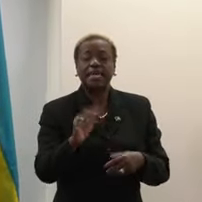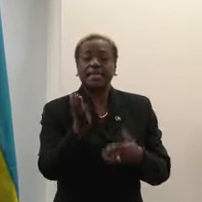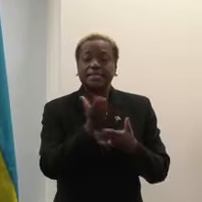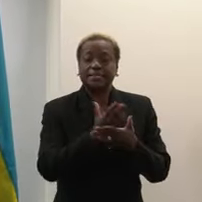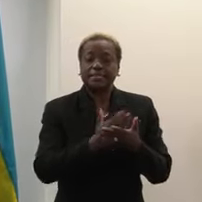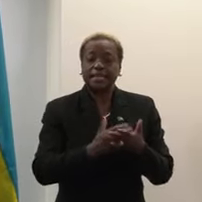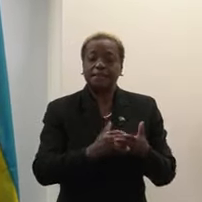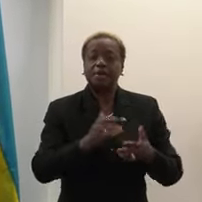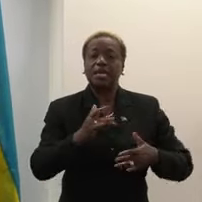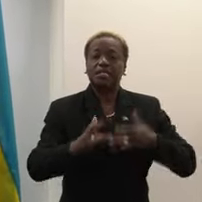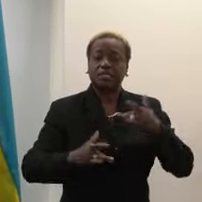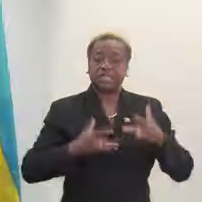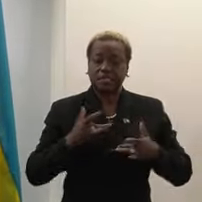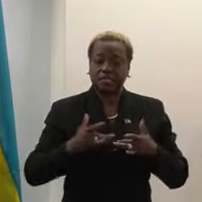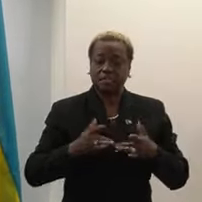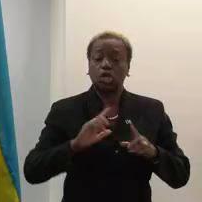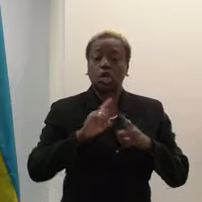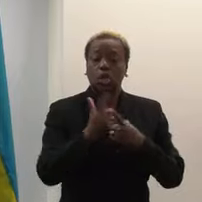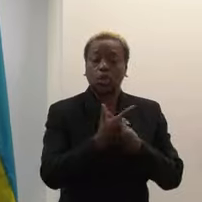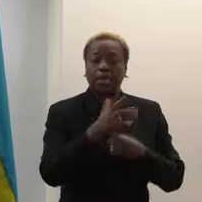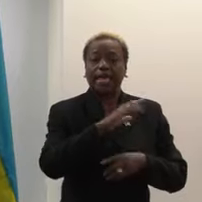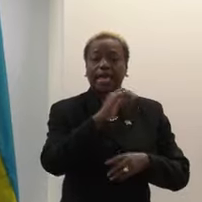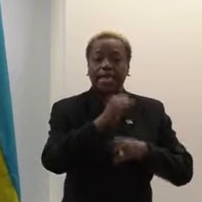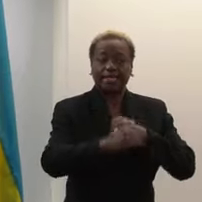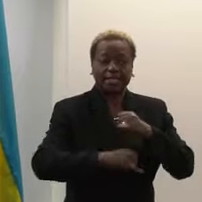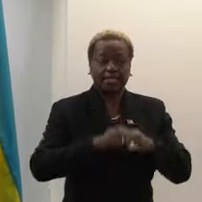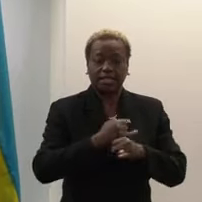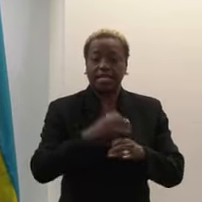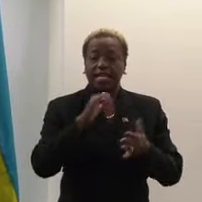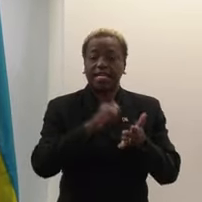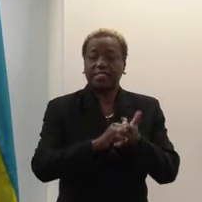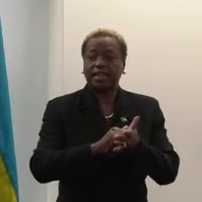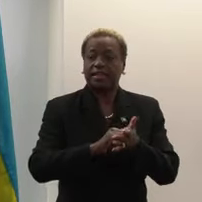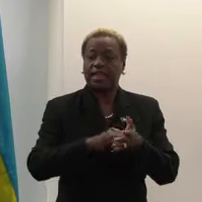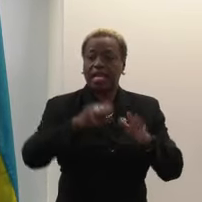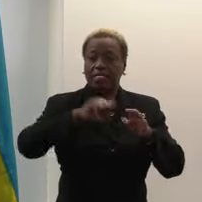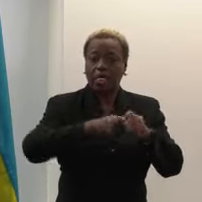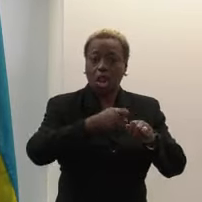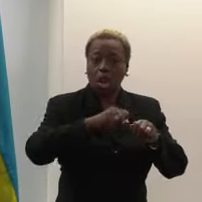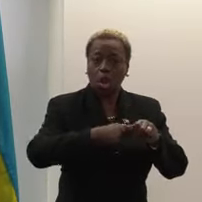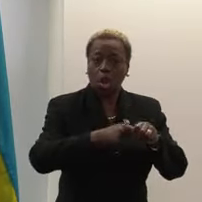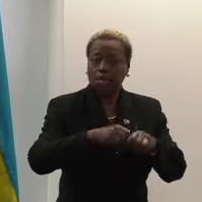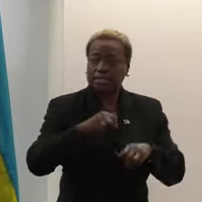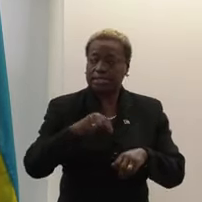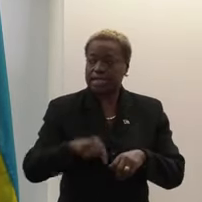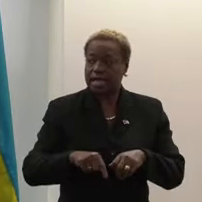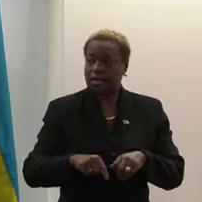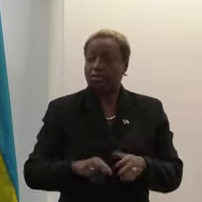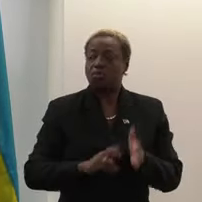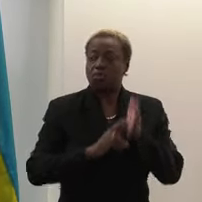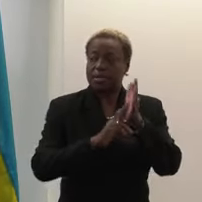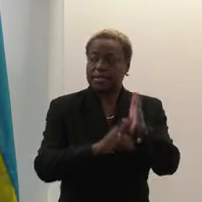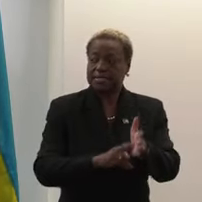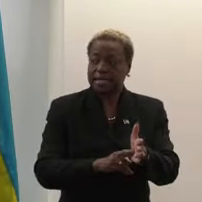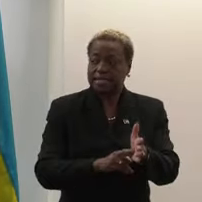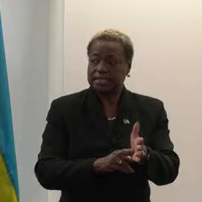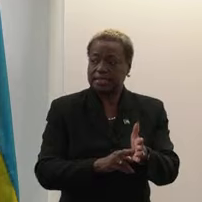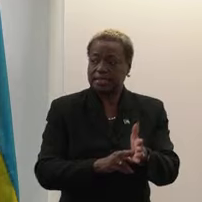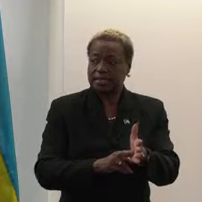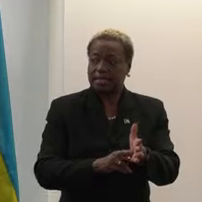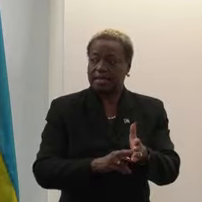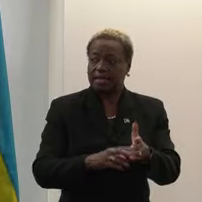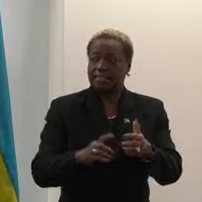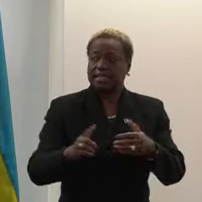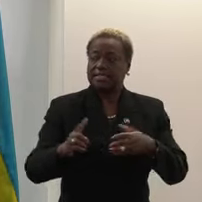and internationally that the lockdown represents a danger for certain people who find that the home